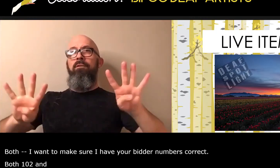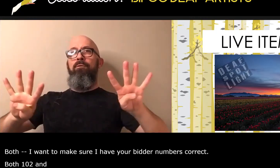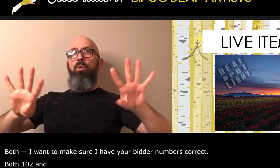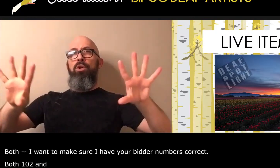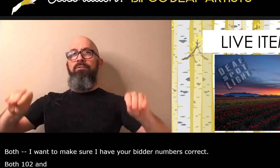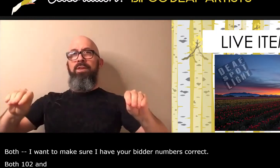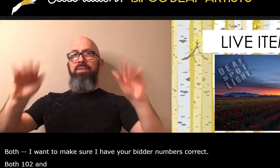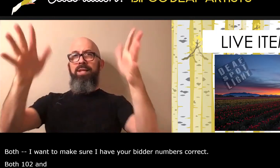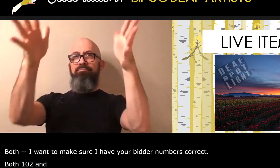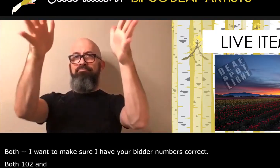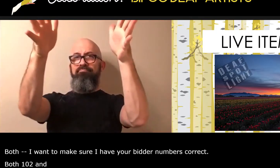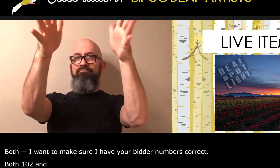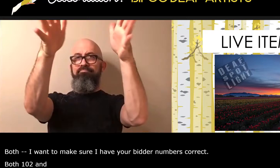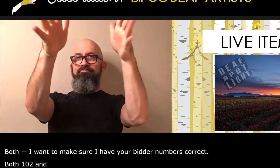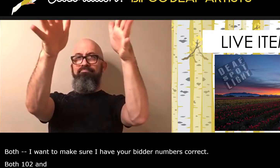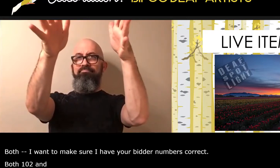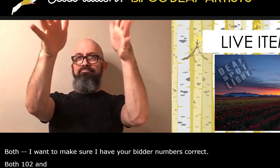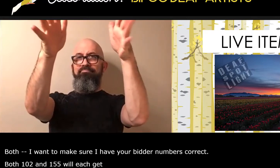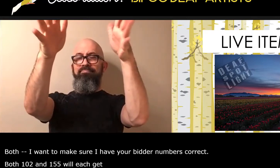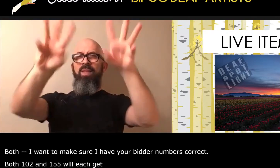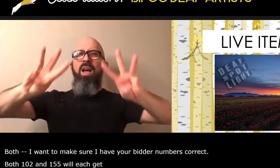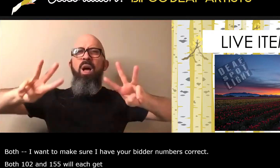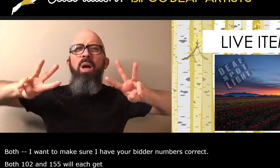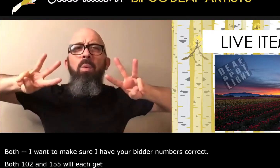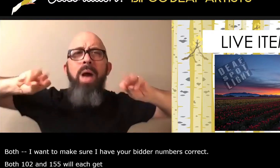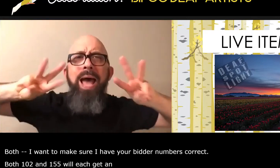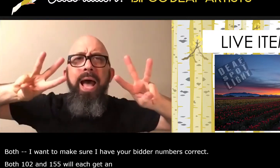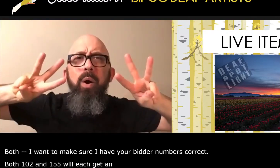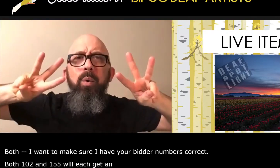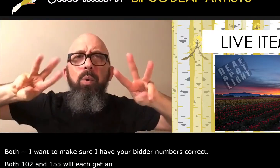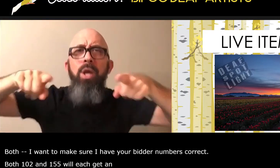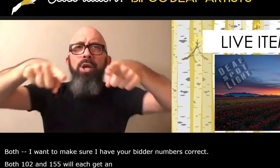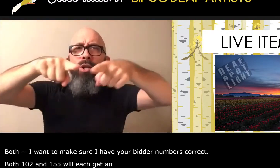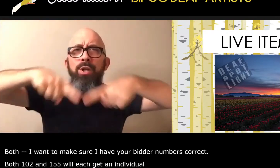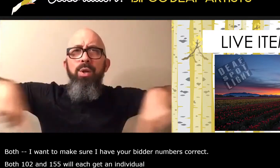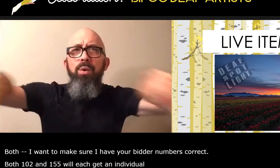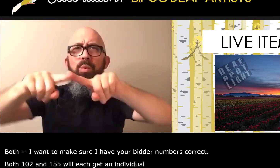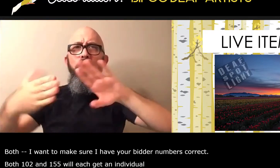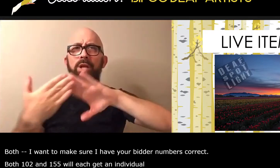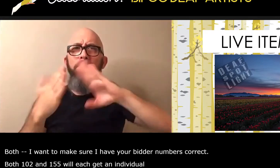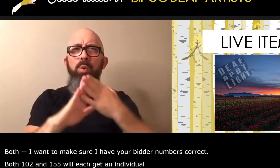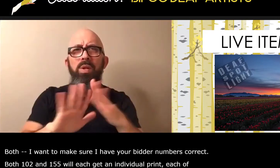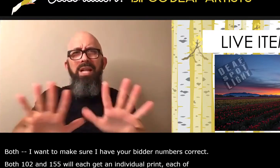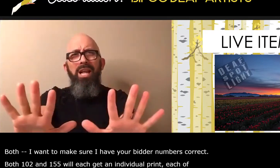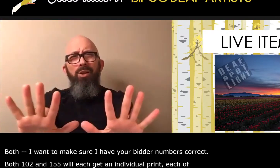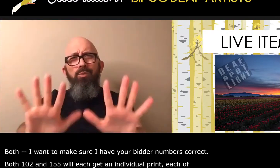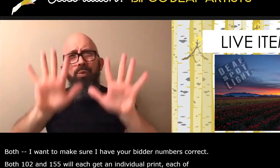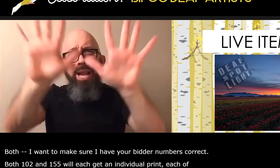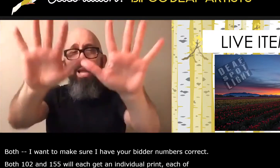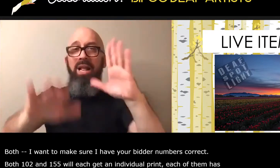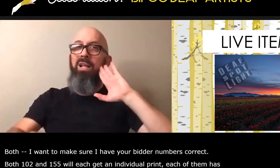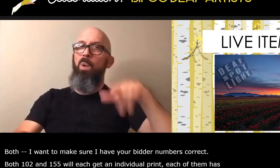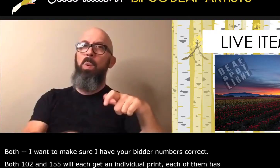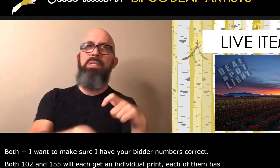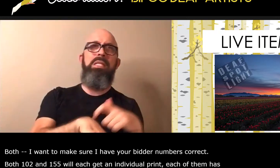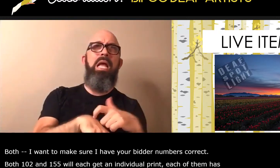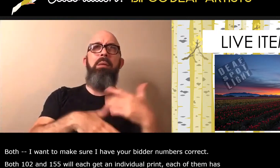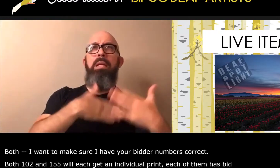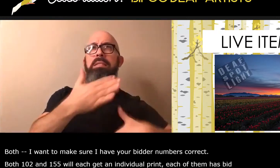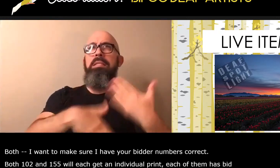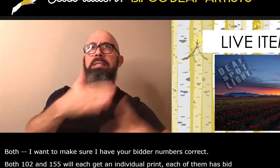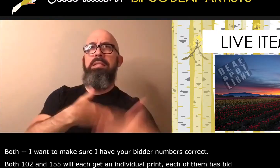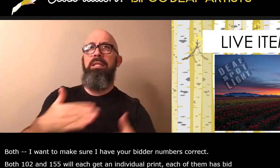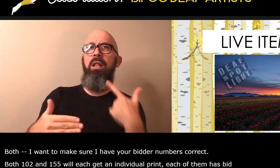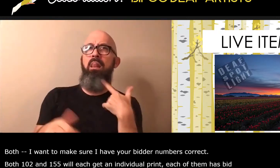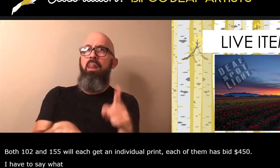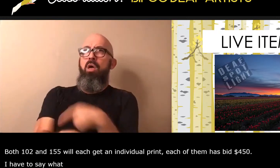will each get an individual print. Each of them has bid $450. I have to say, what a